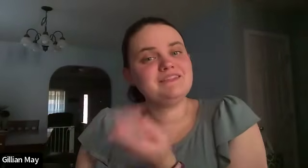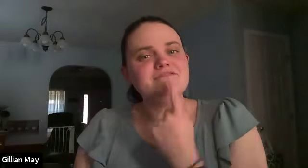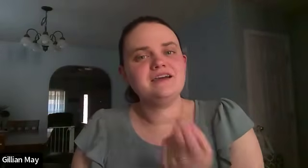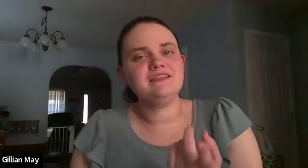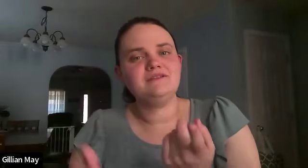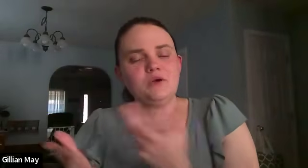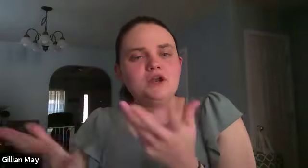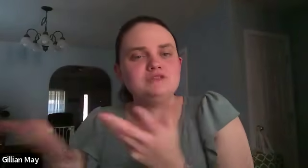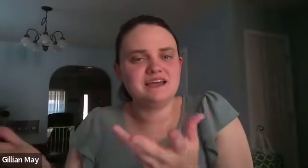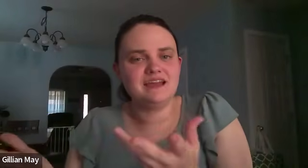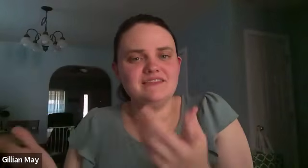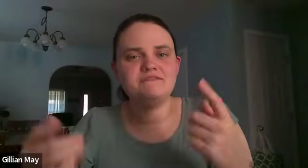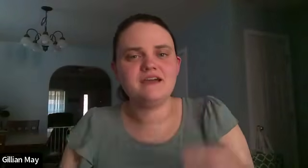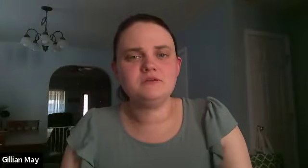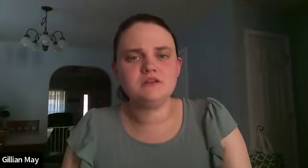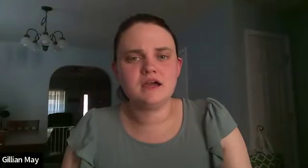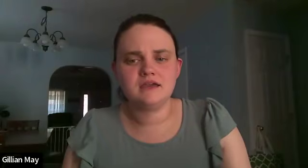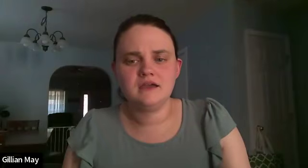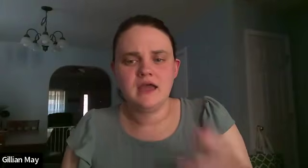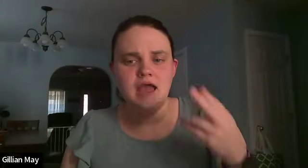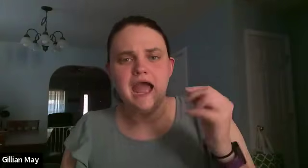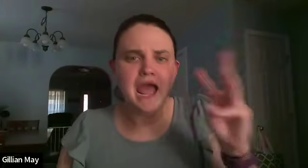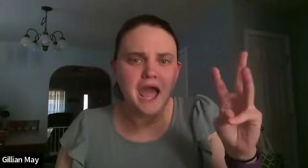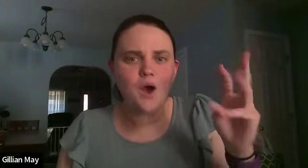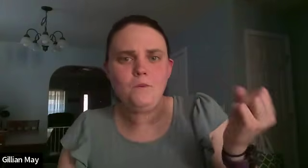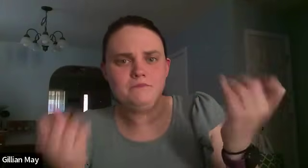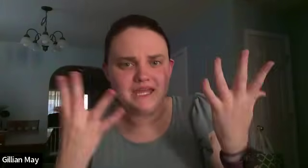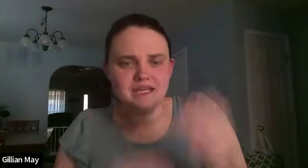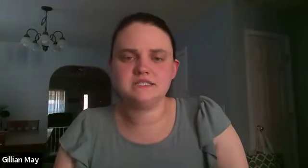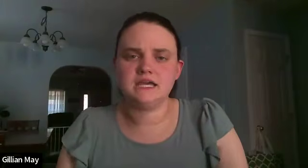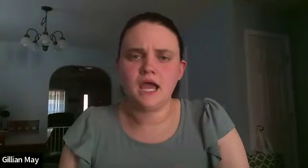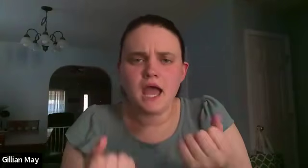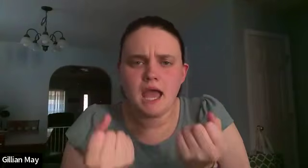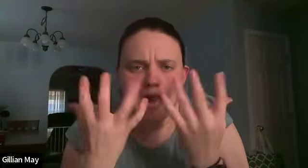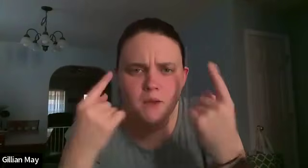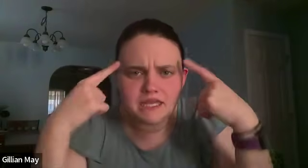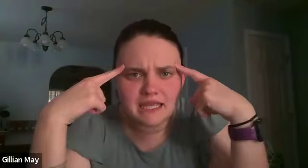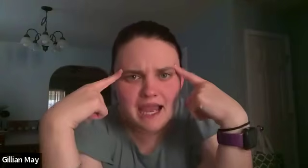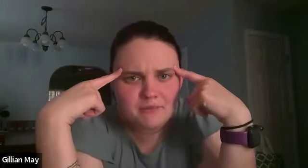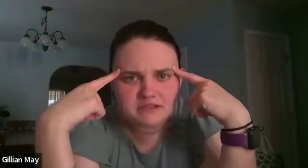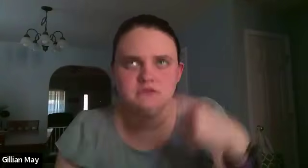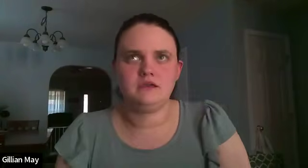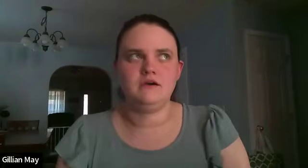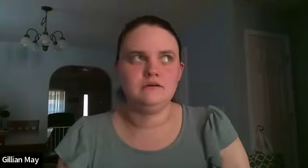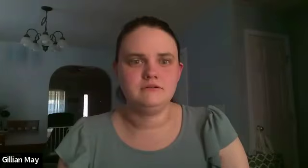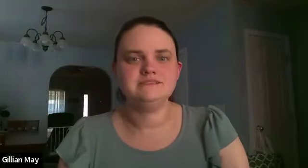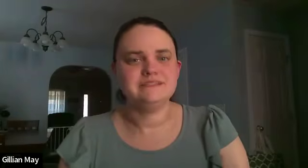And they finally, like, what are you saying? And they finally were like, how many? And I was like, how many eyebrows? And they're like, oh,